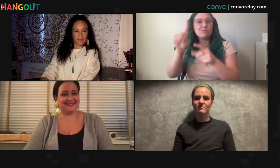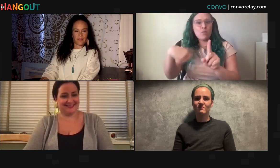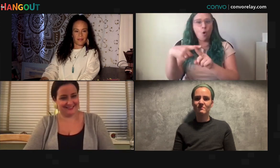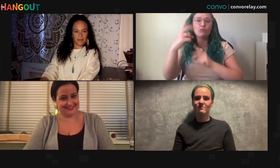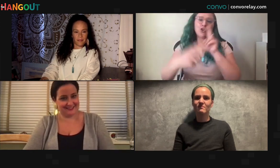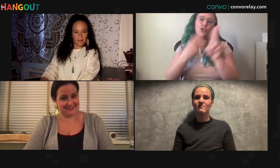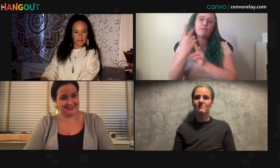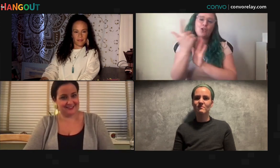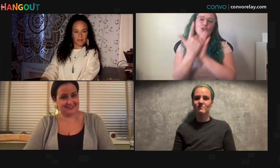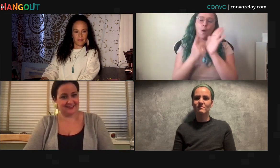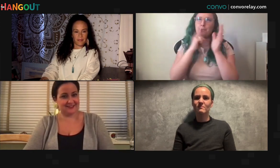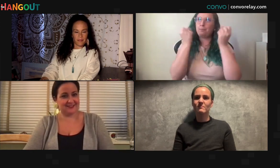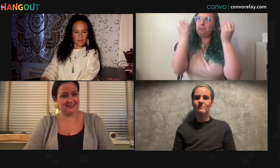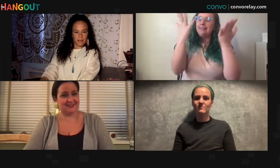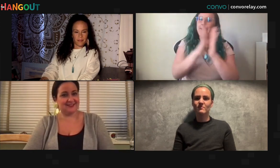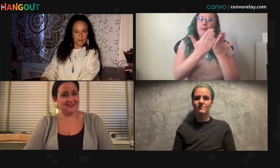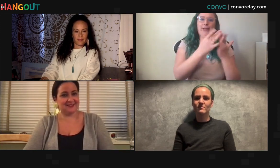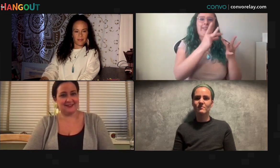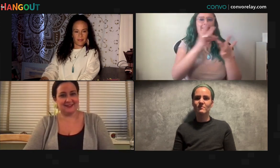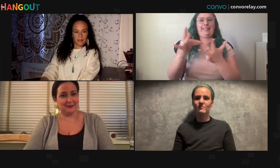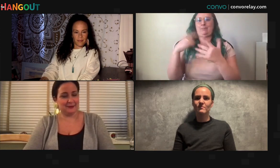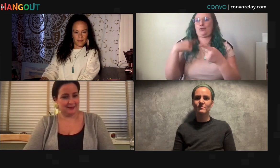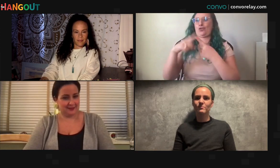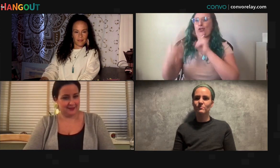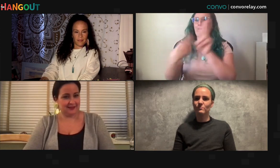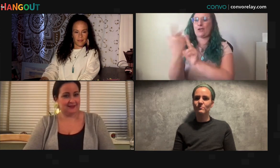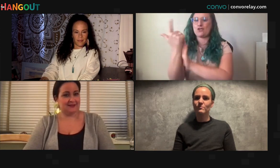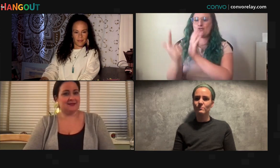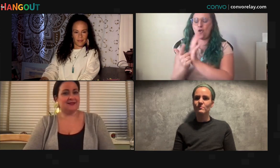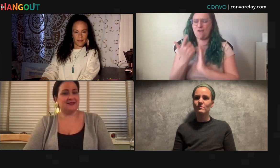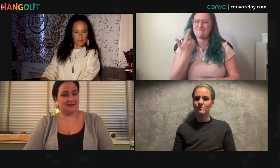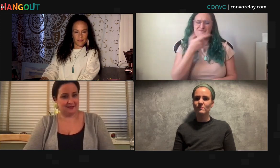classes and started to really discover about universal law.